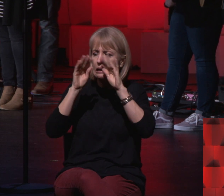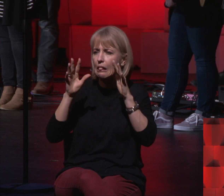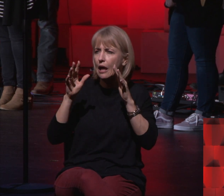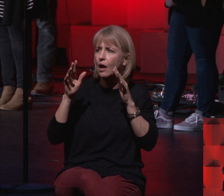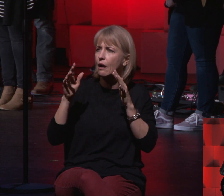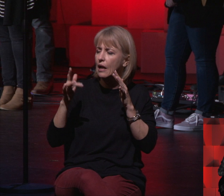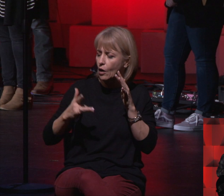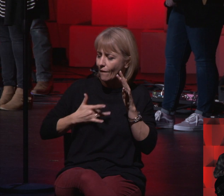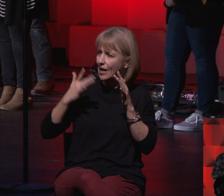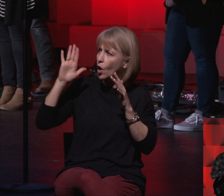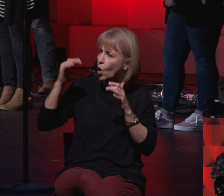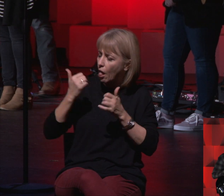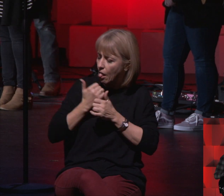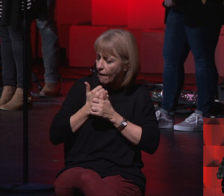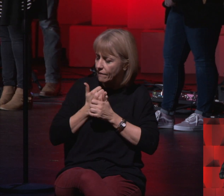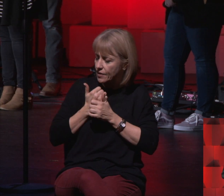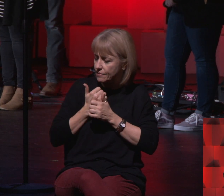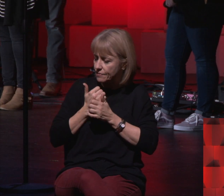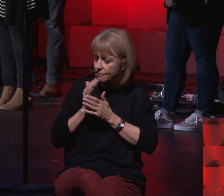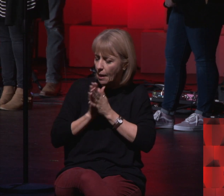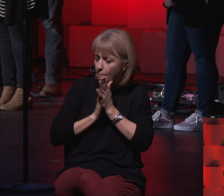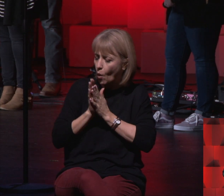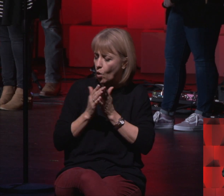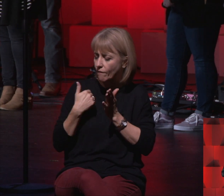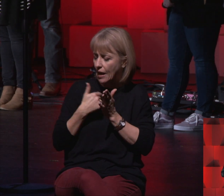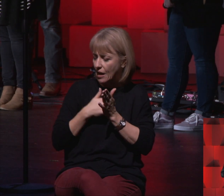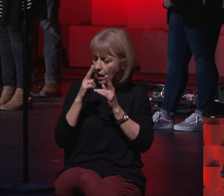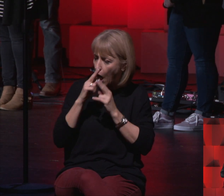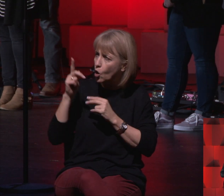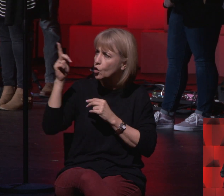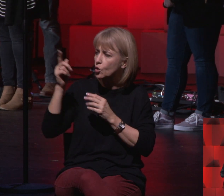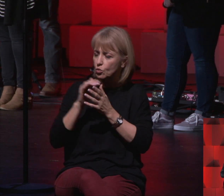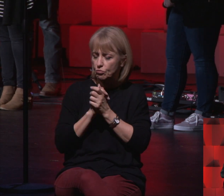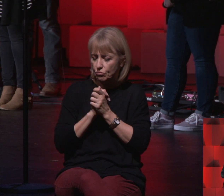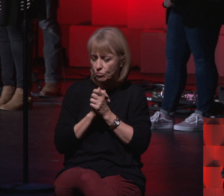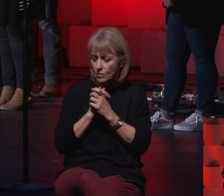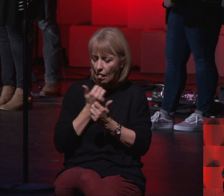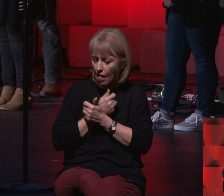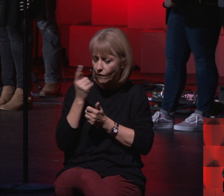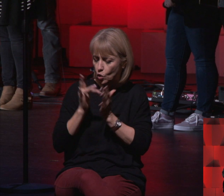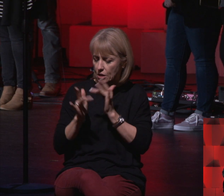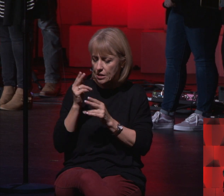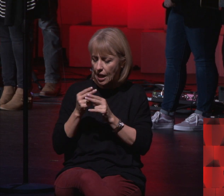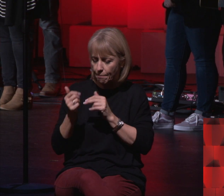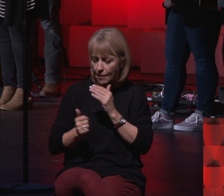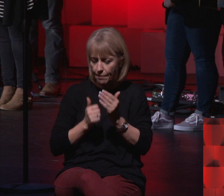your love, compassion for us, and that would motivate us to honor you. We love you. It's in Jesus' name.